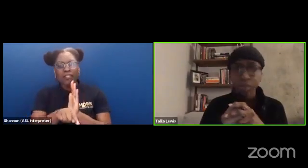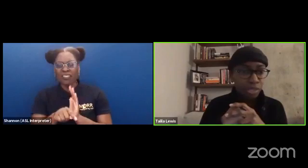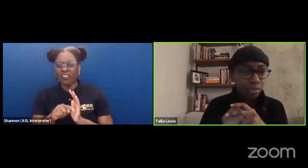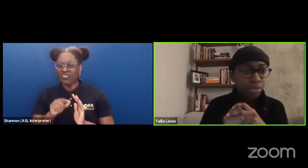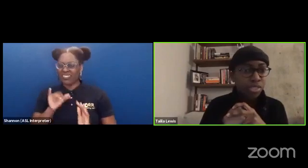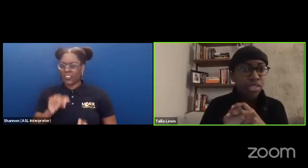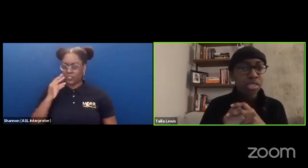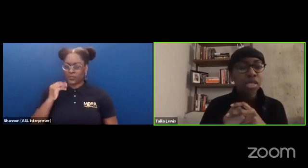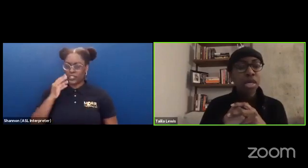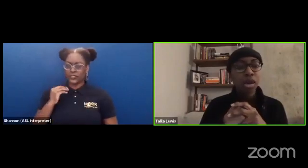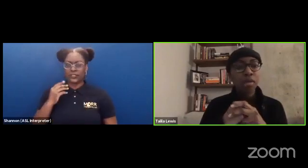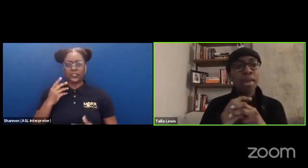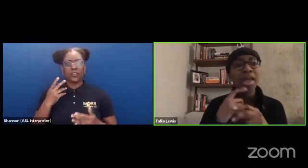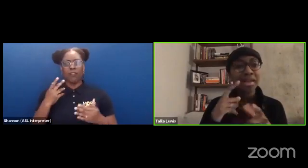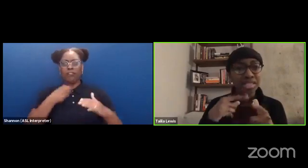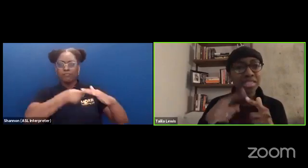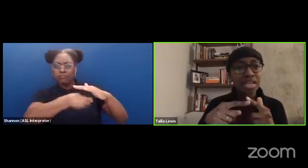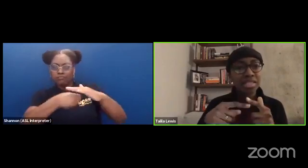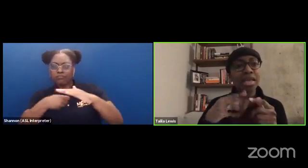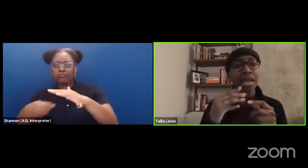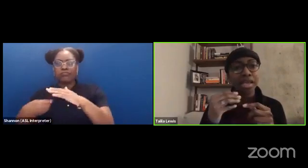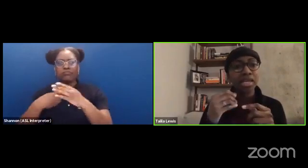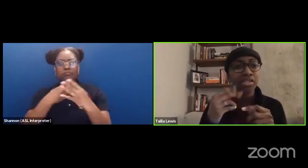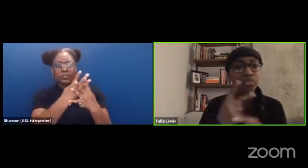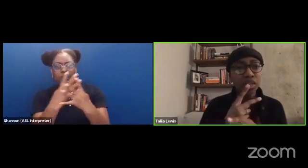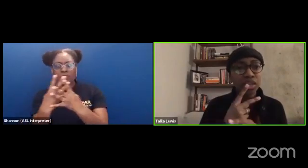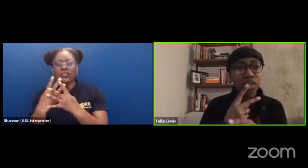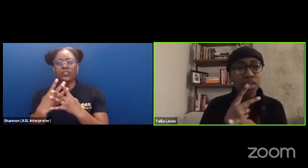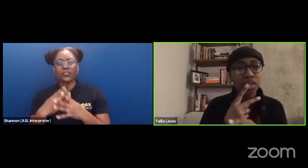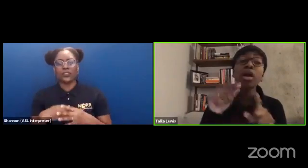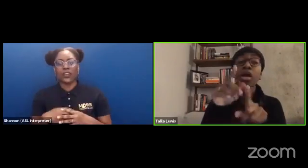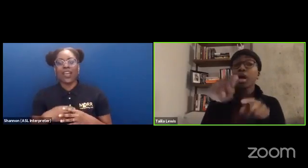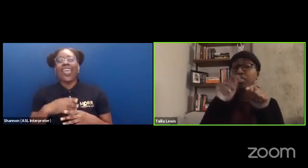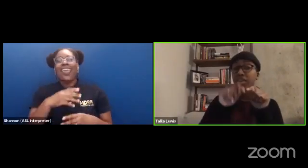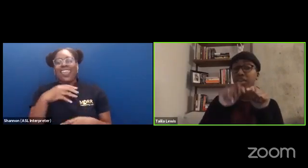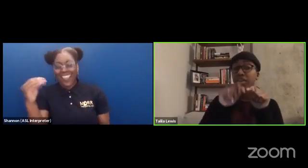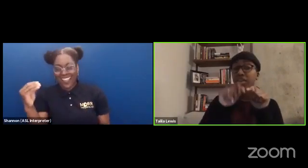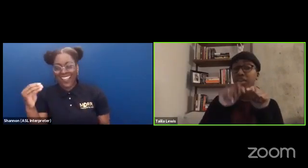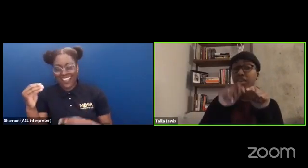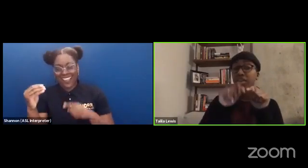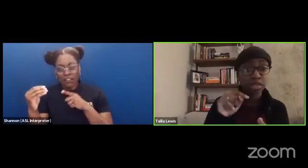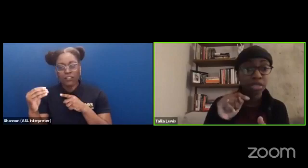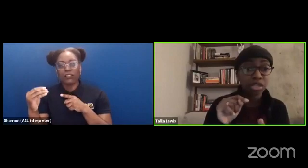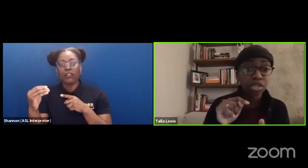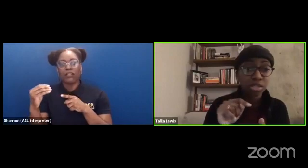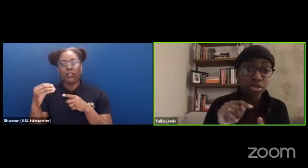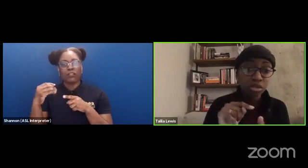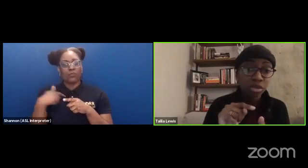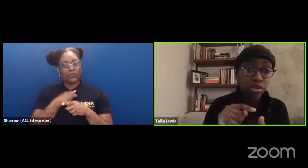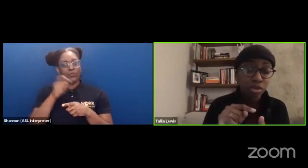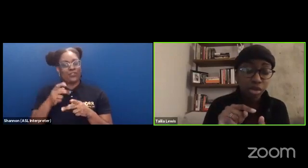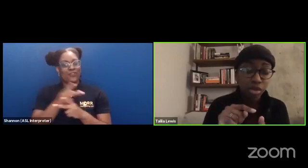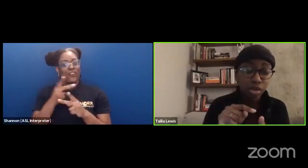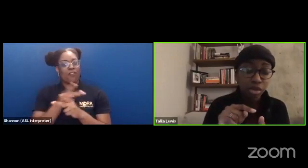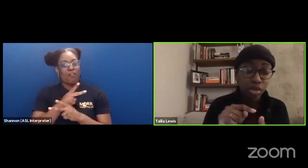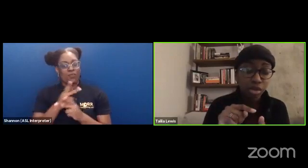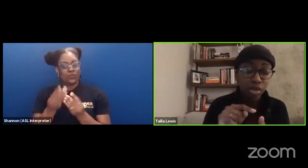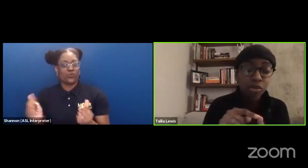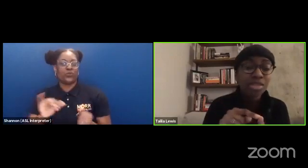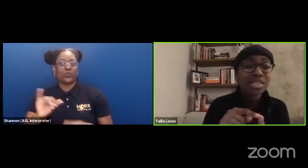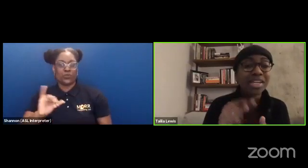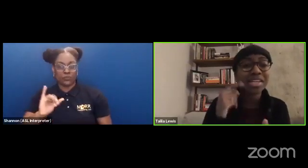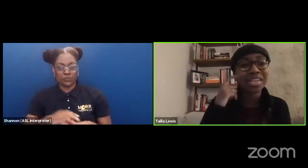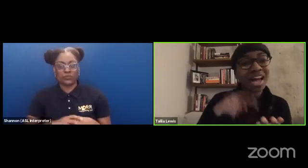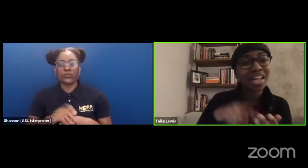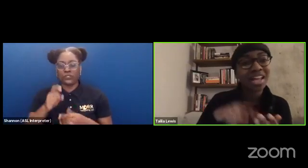is critical for is that it acknowledges our cultural truths, right? So Black and Indigenous communities